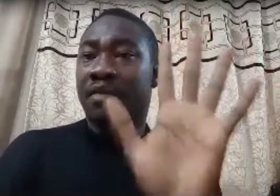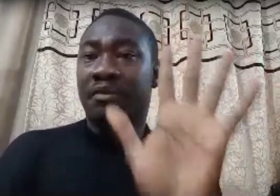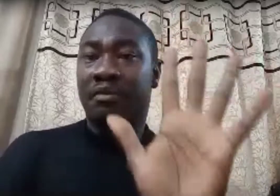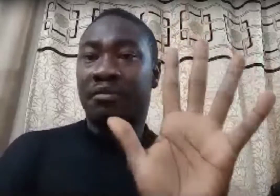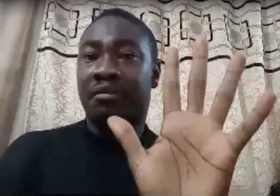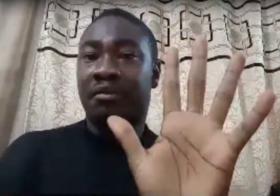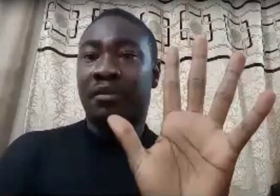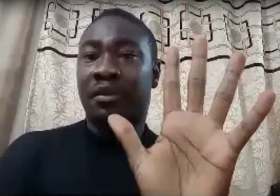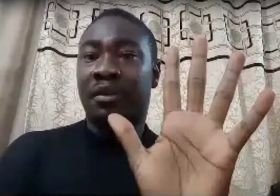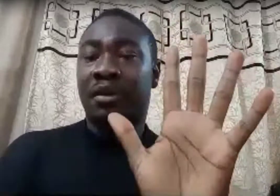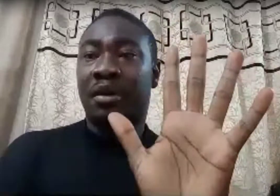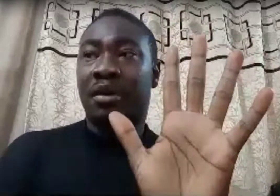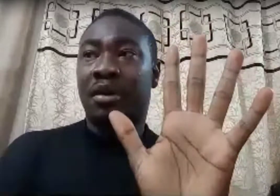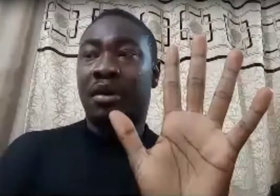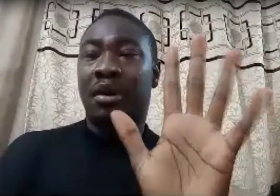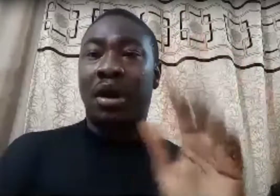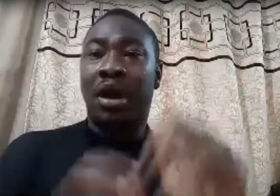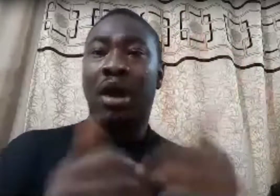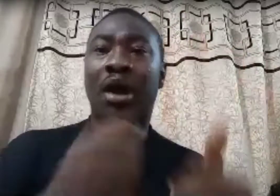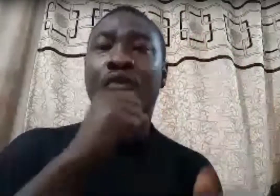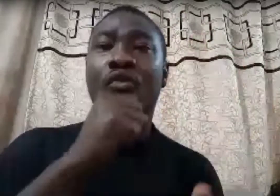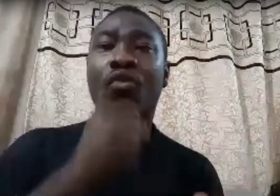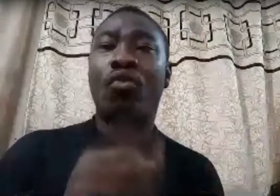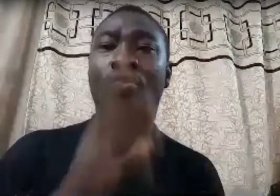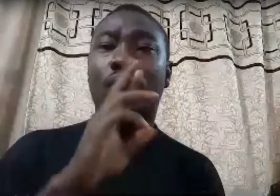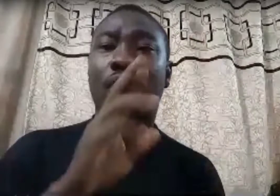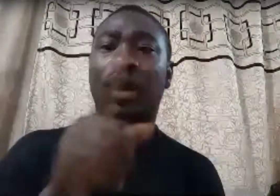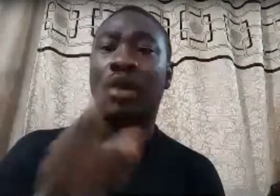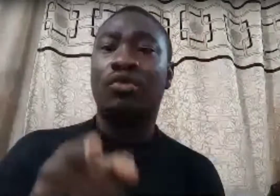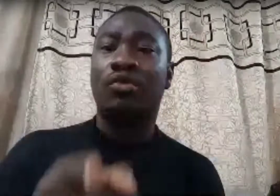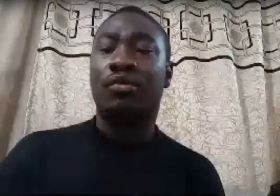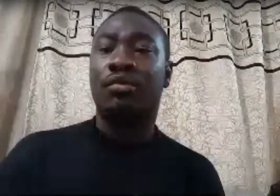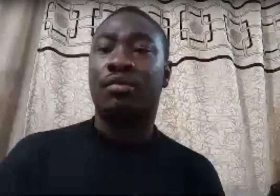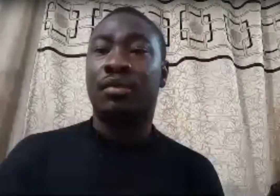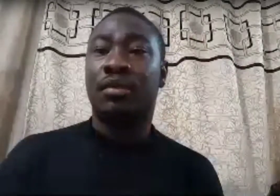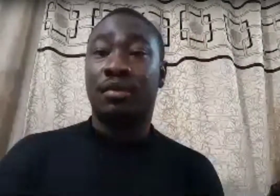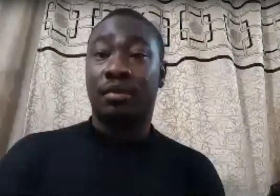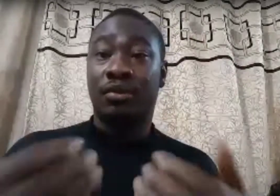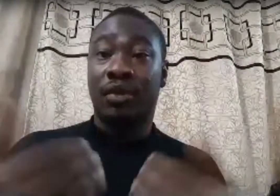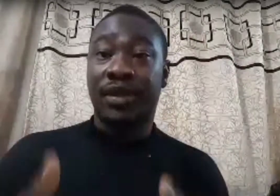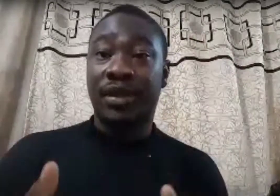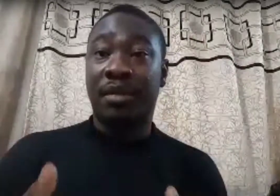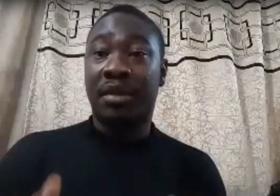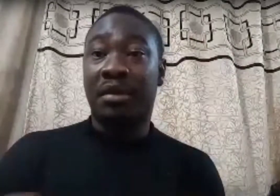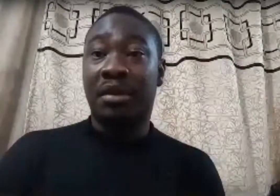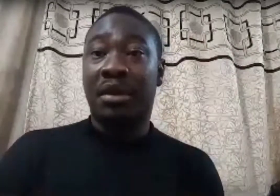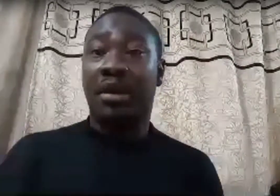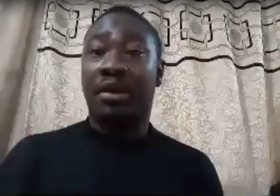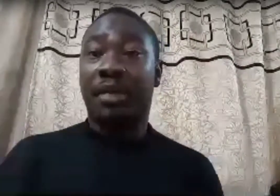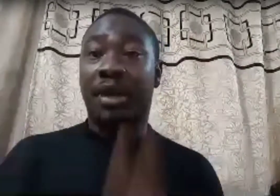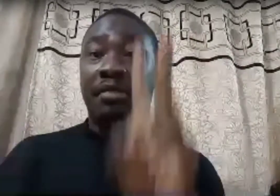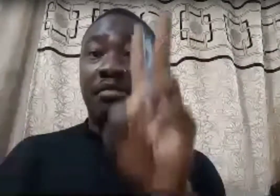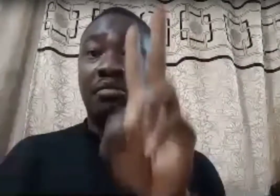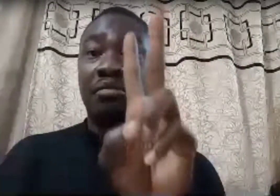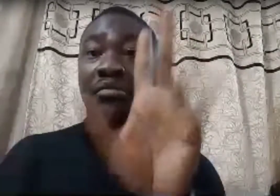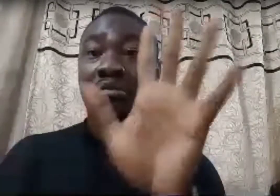How old are you? You're asking me, and I reply, 25.